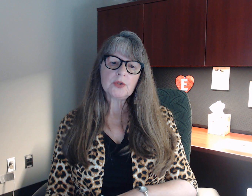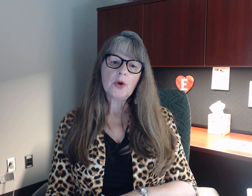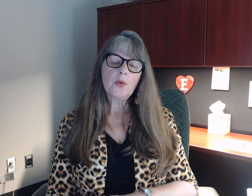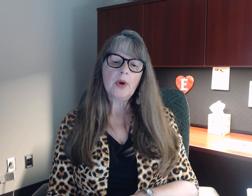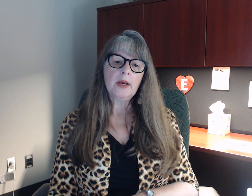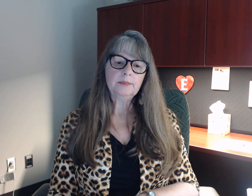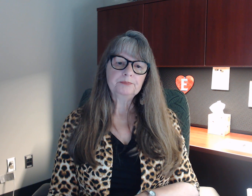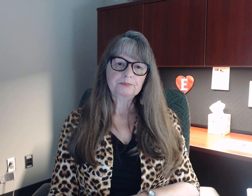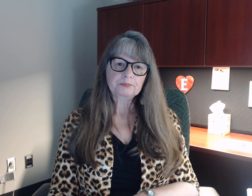So